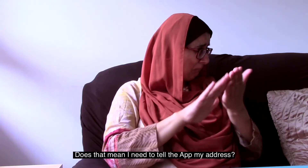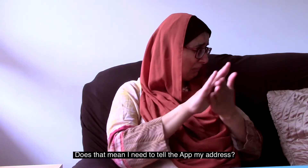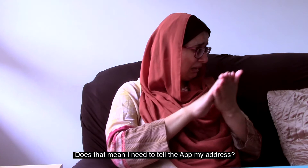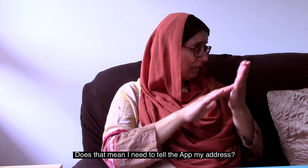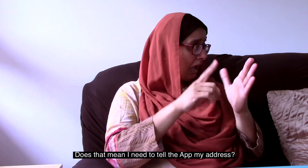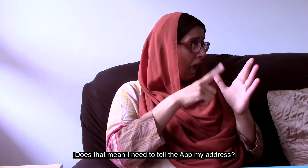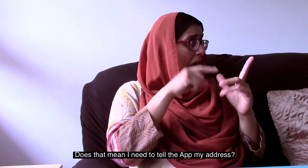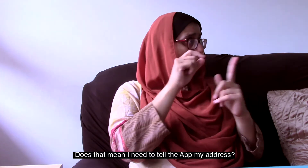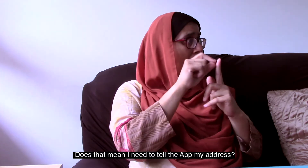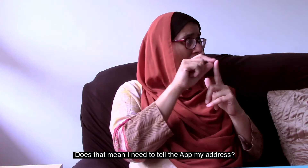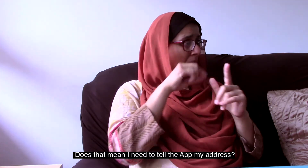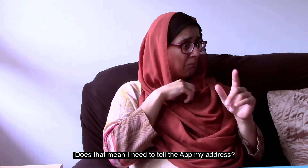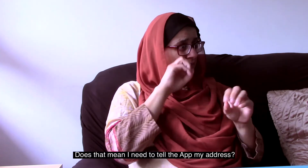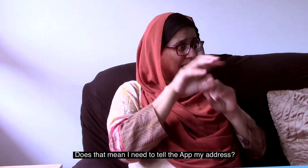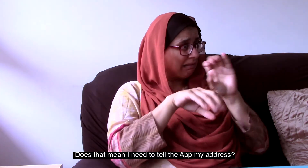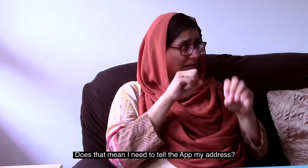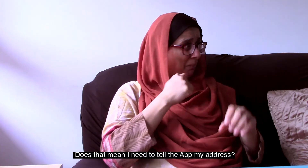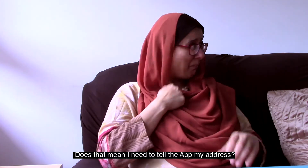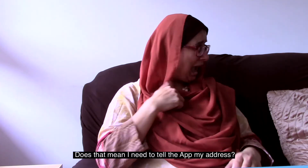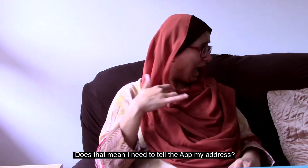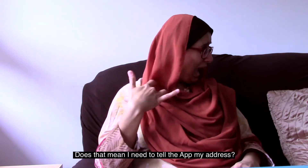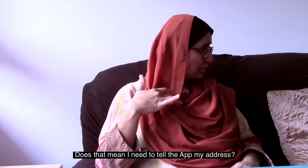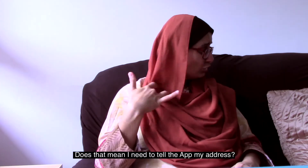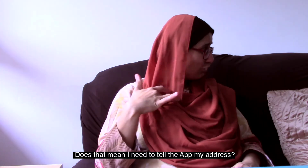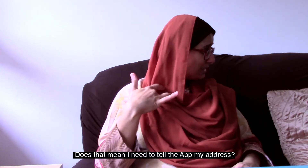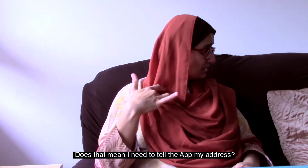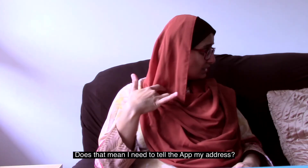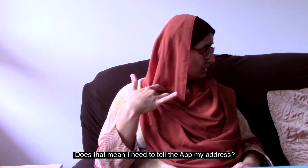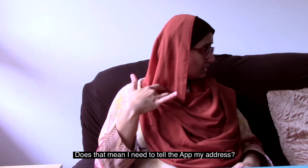Does that mean that I need to tell the app my address?